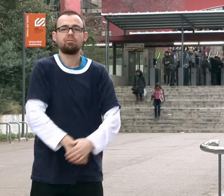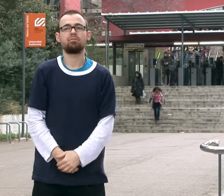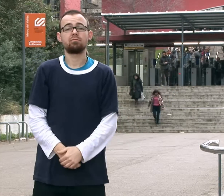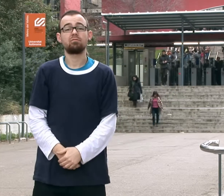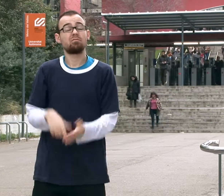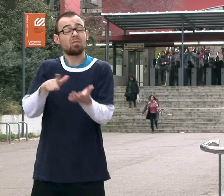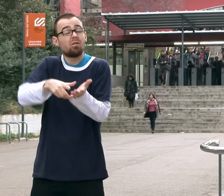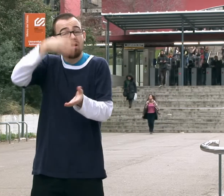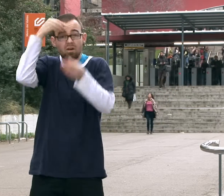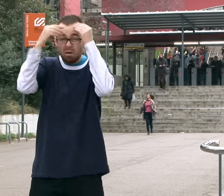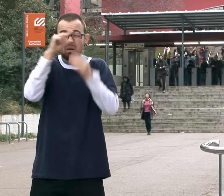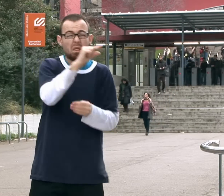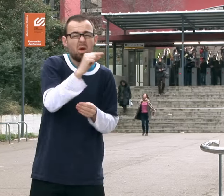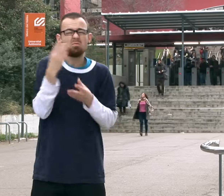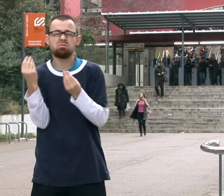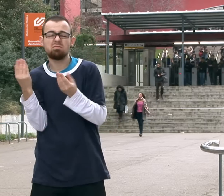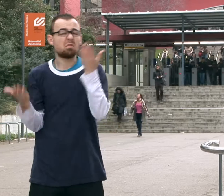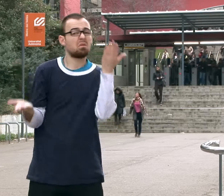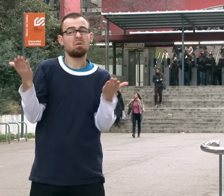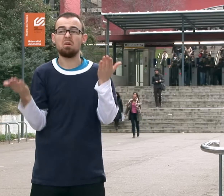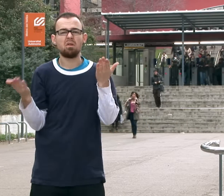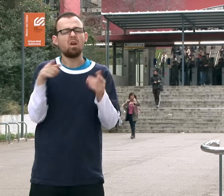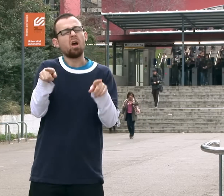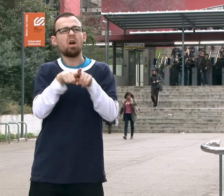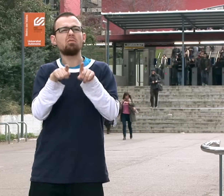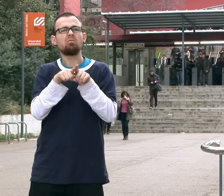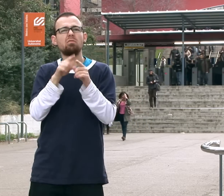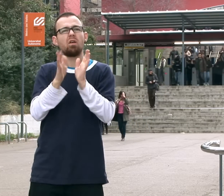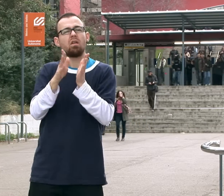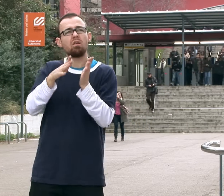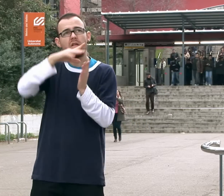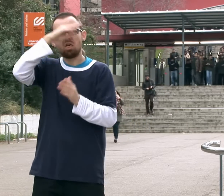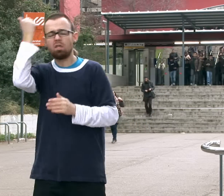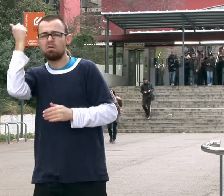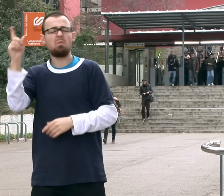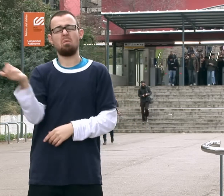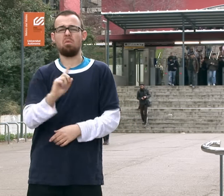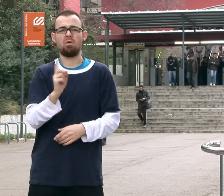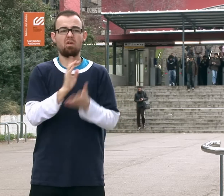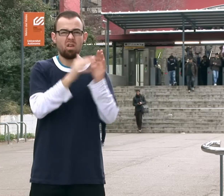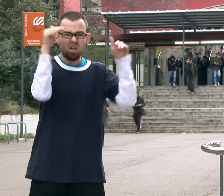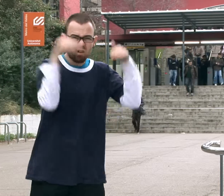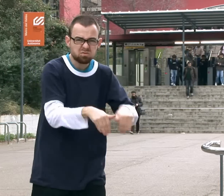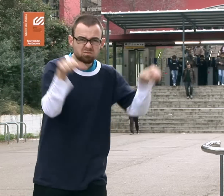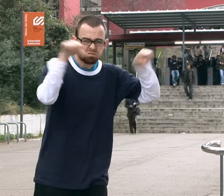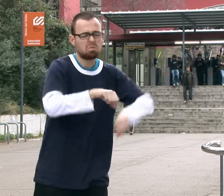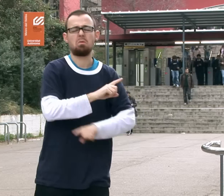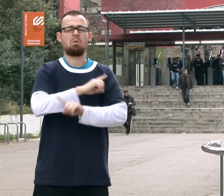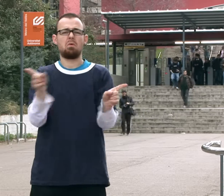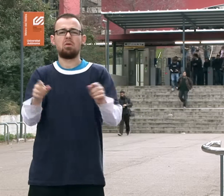another. Learning a language, whether on the surface or in depth, doesn't mean forgetting another or speaking it worse. A